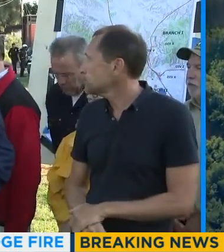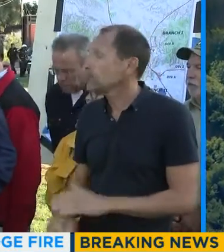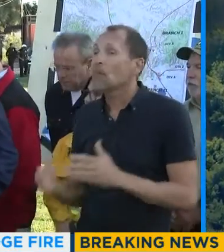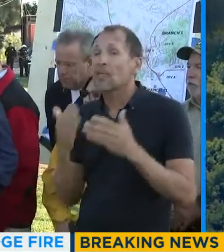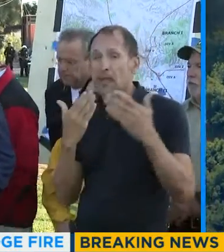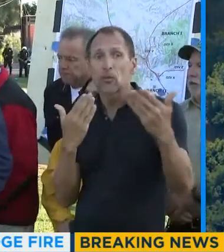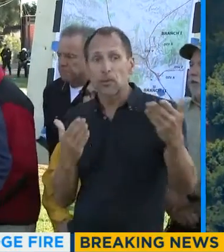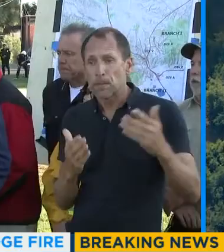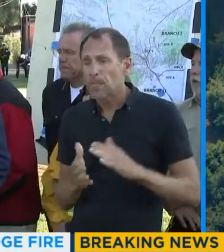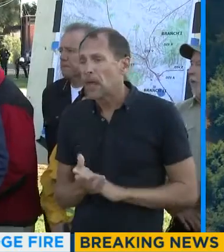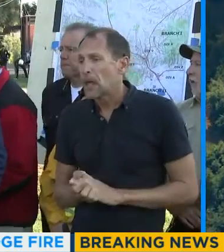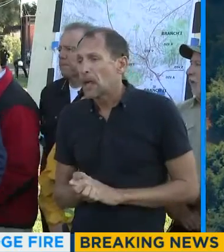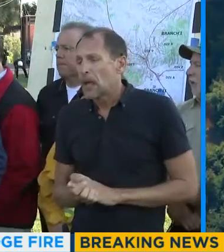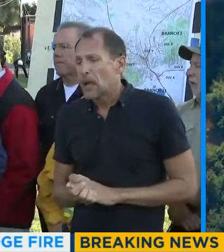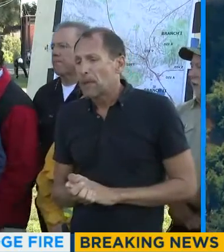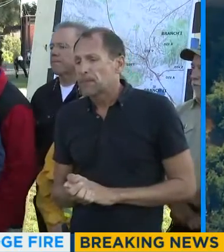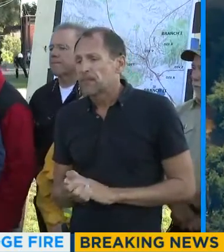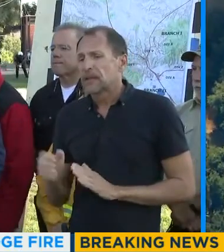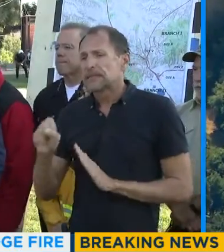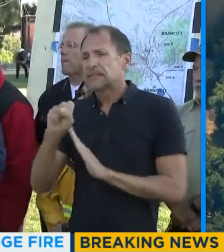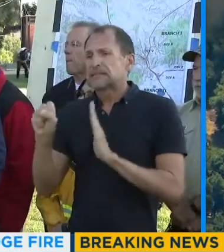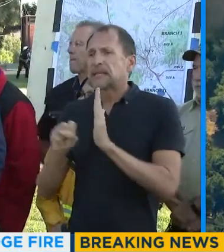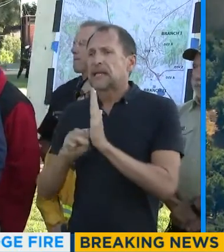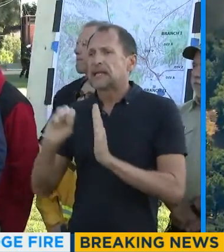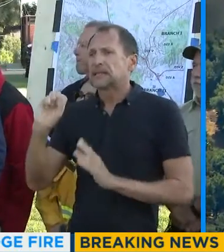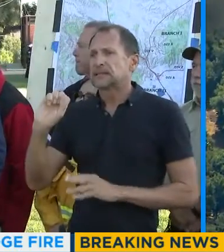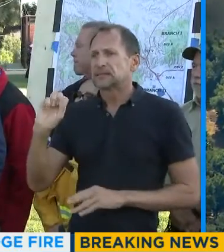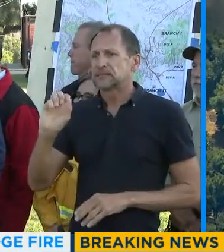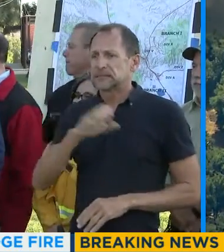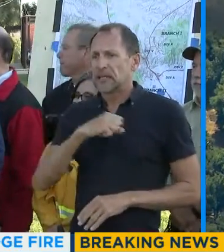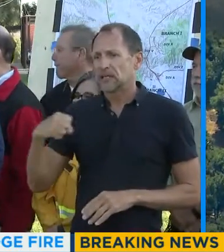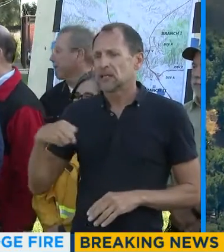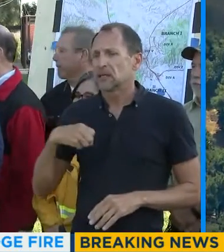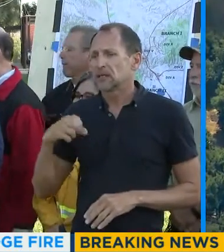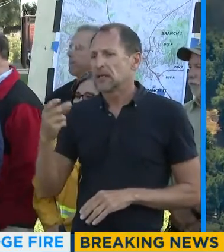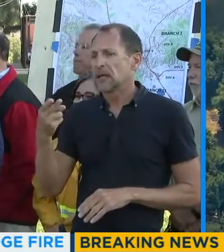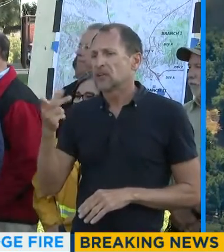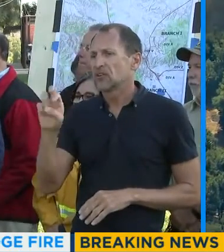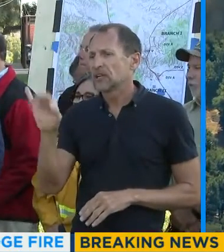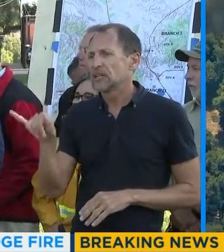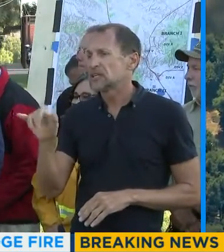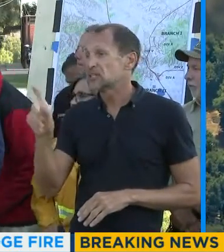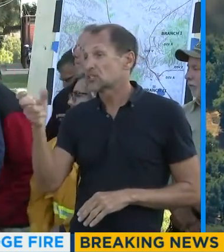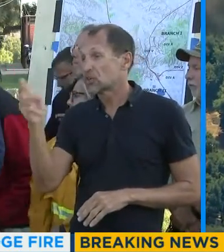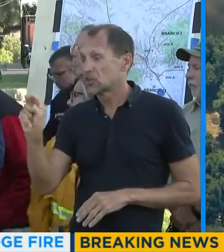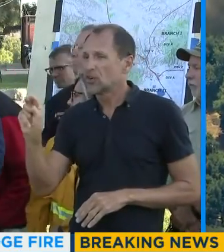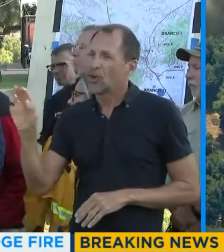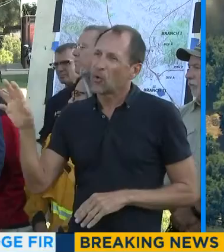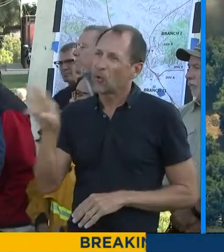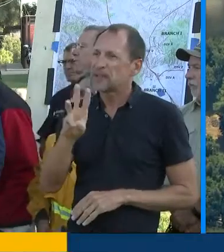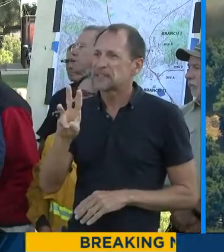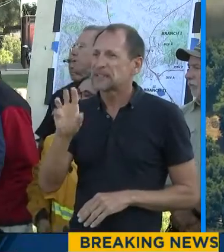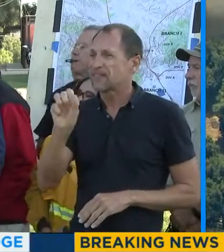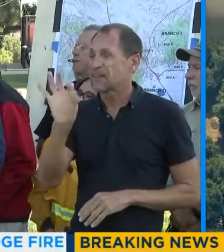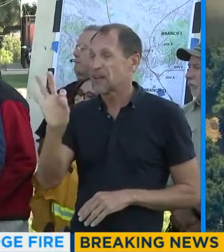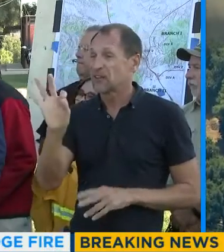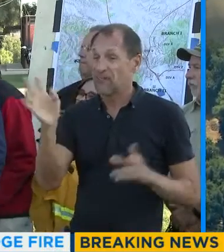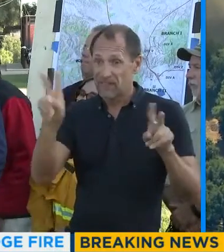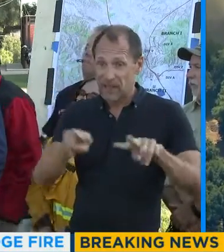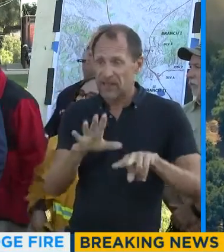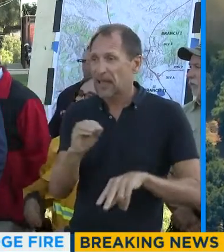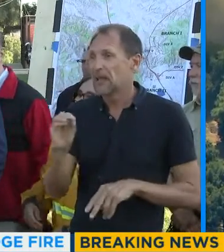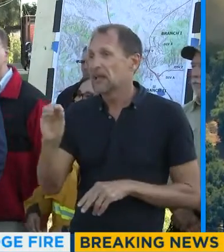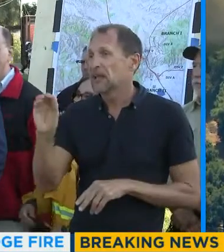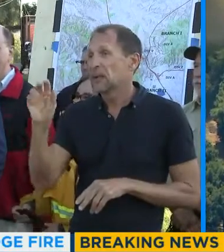Thank you, Mr. Mayor. State Senator Henry Stern representing the Porter Ranch area in the West San Fernando Valley. As of